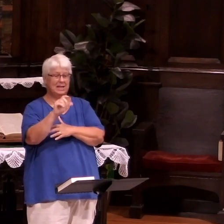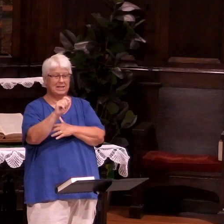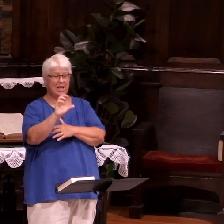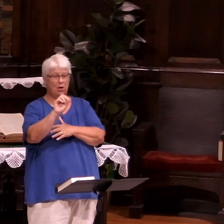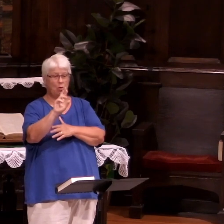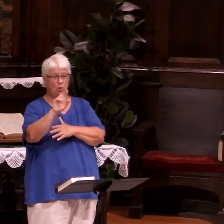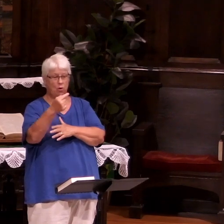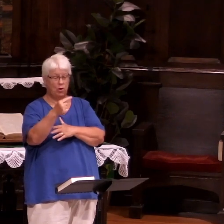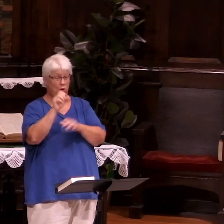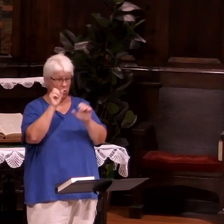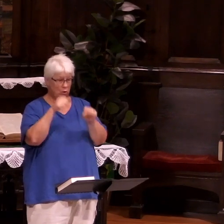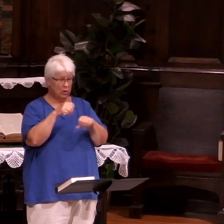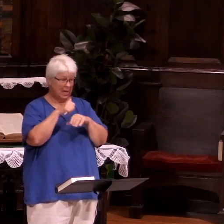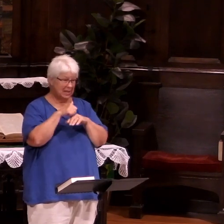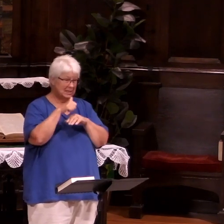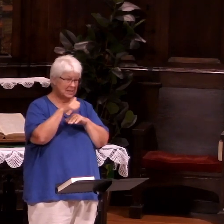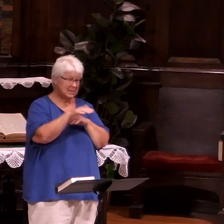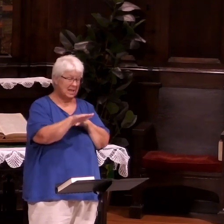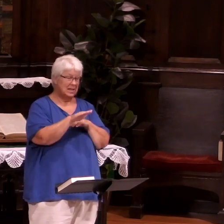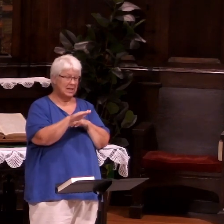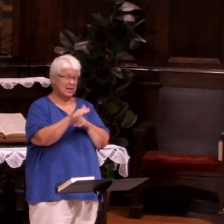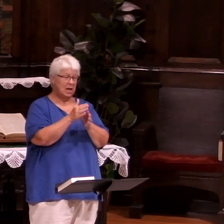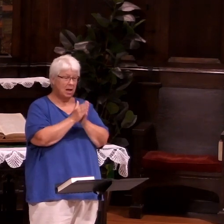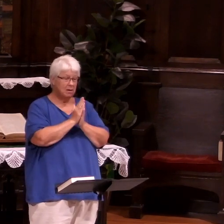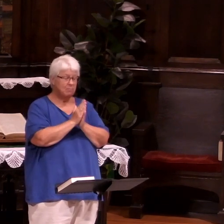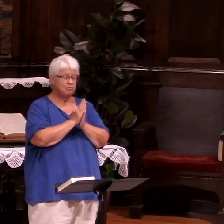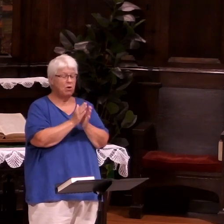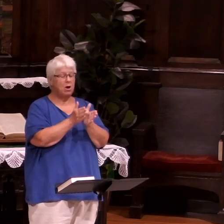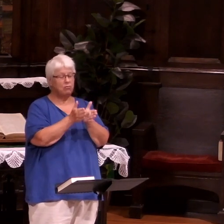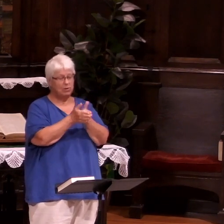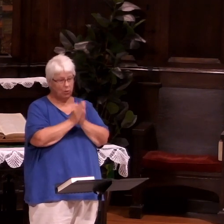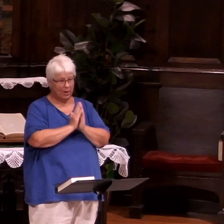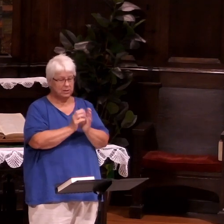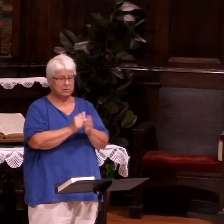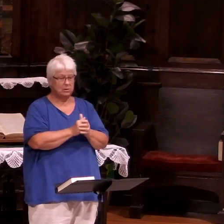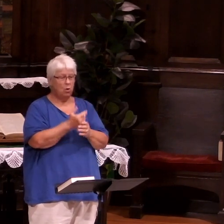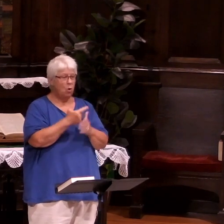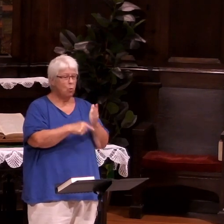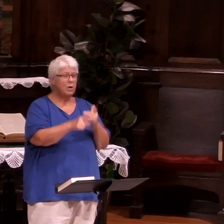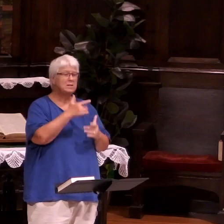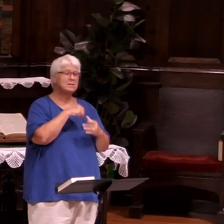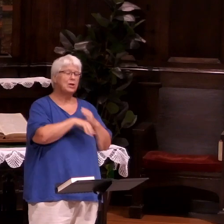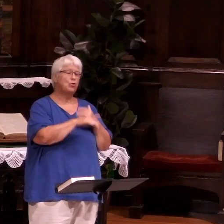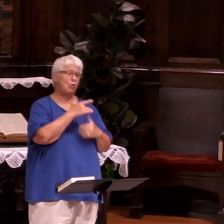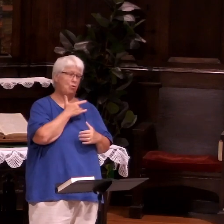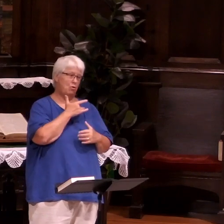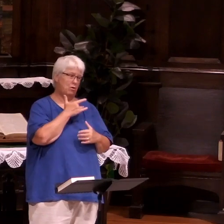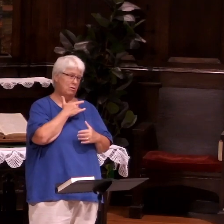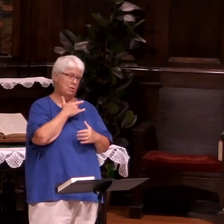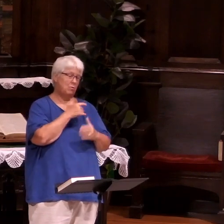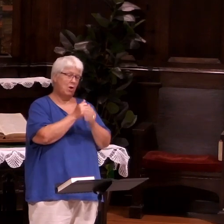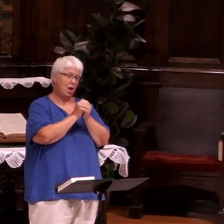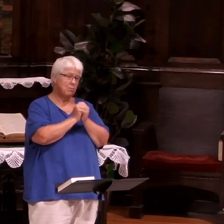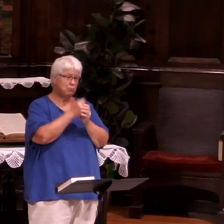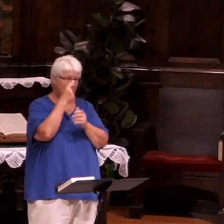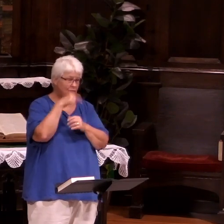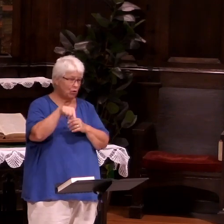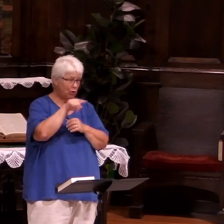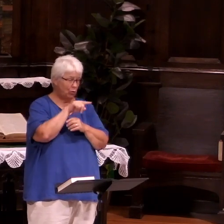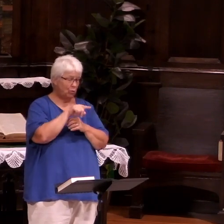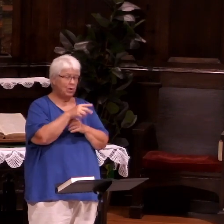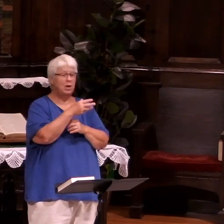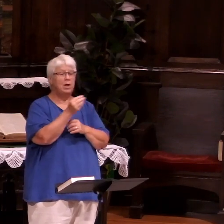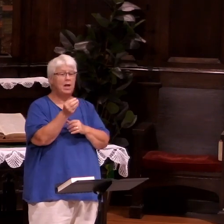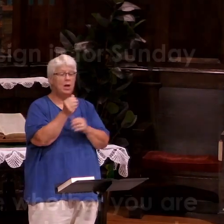ahcc.org, where you can send in a prayer request. We want to know what's on your heart. We want to be praying for you